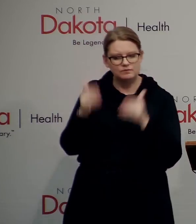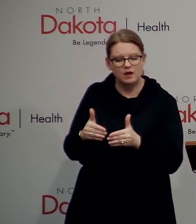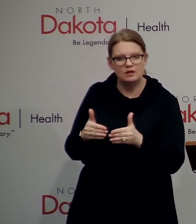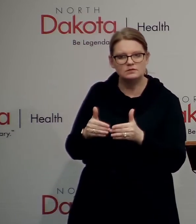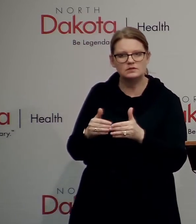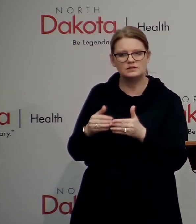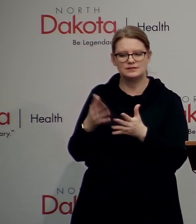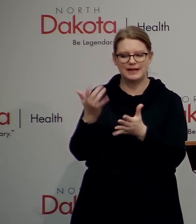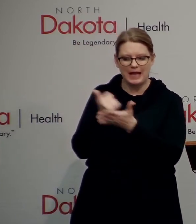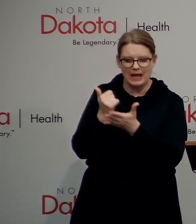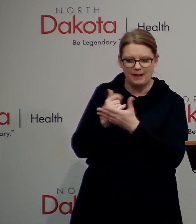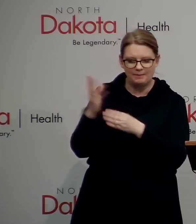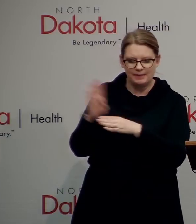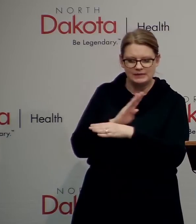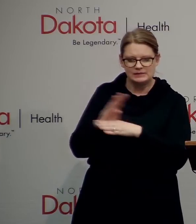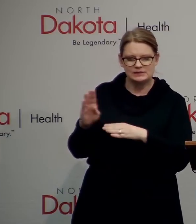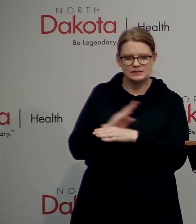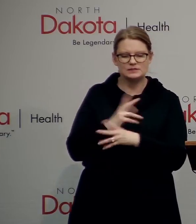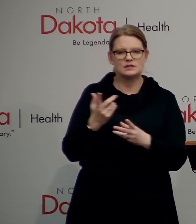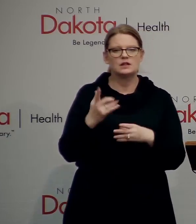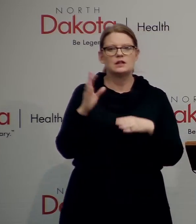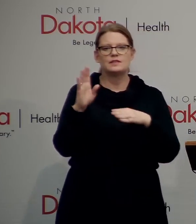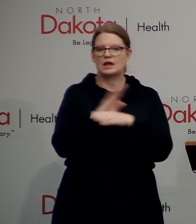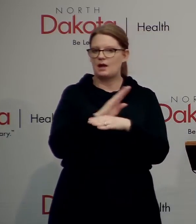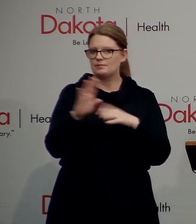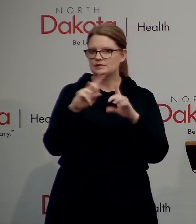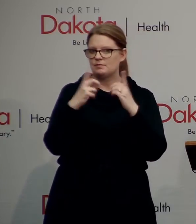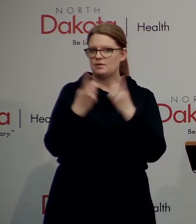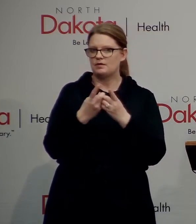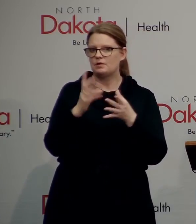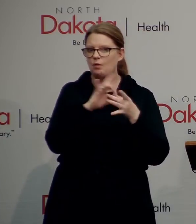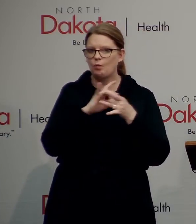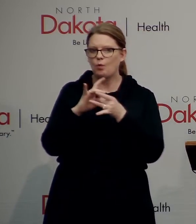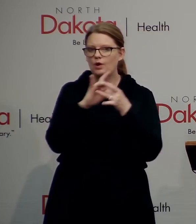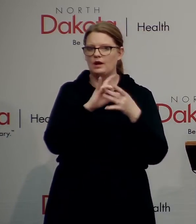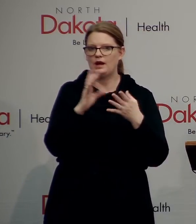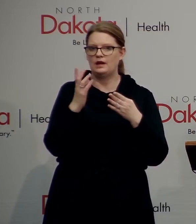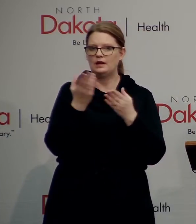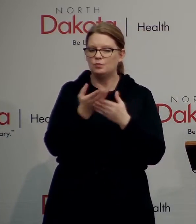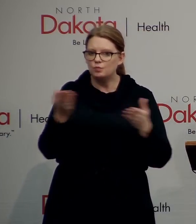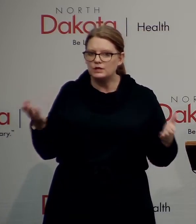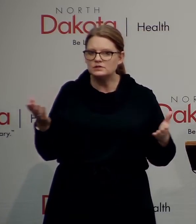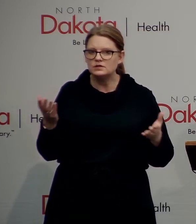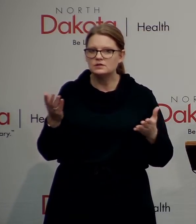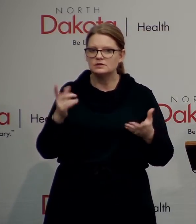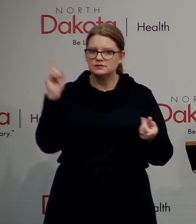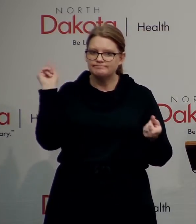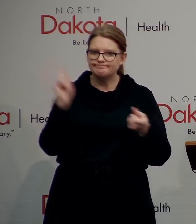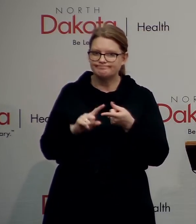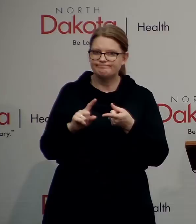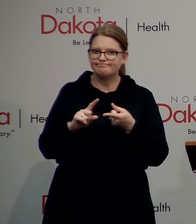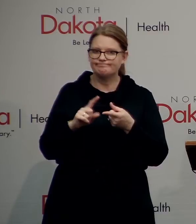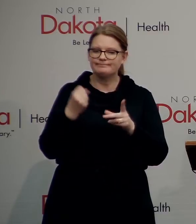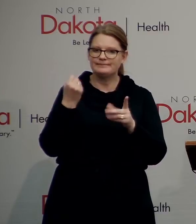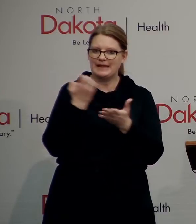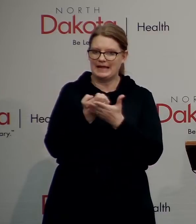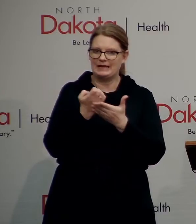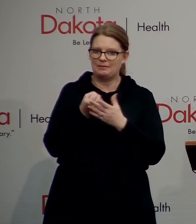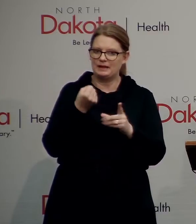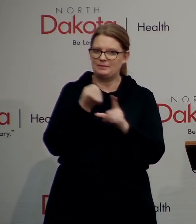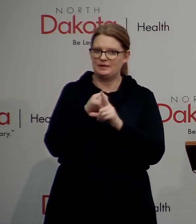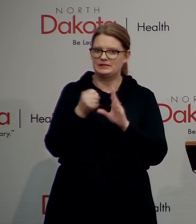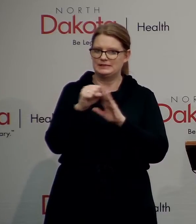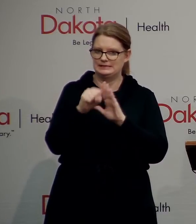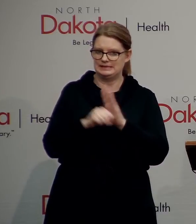this time. The Commerce Department has taken the lead in coordinating resources to support business to mitigate and manage the economic impact to